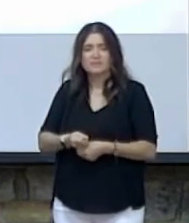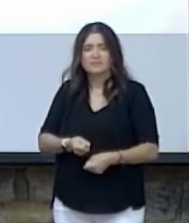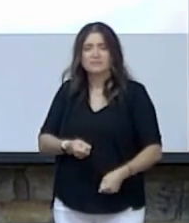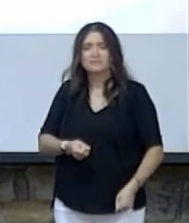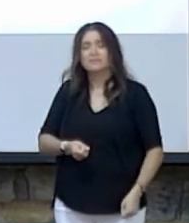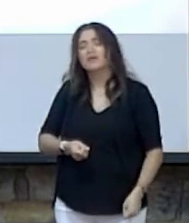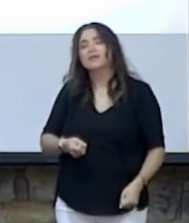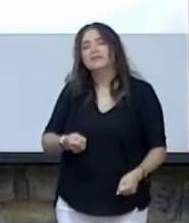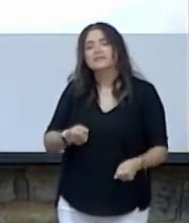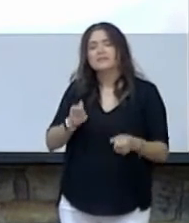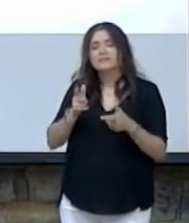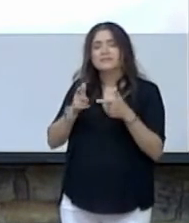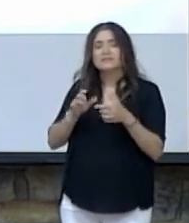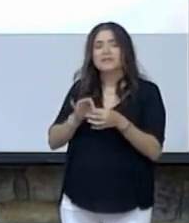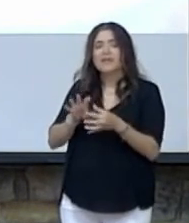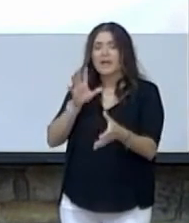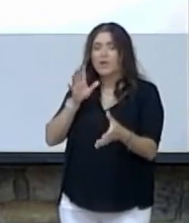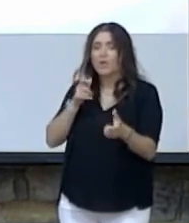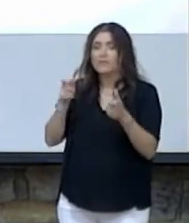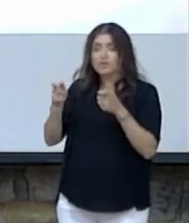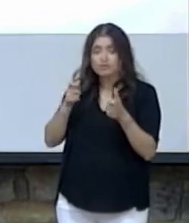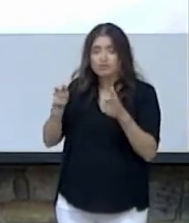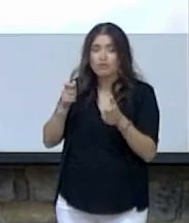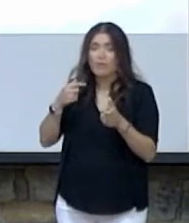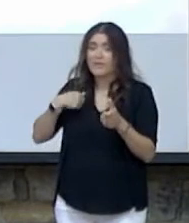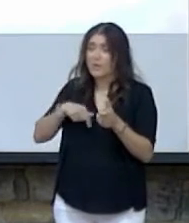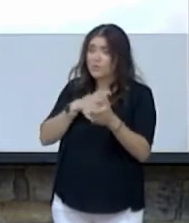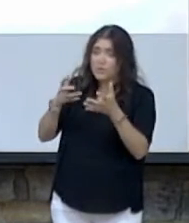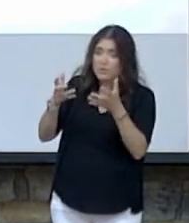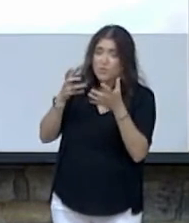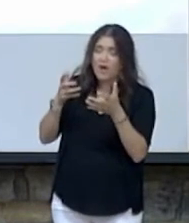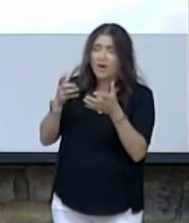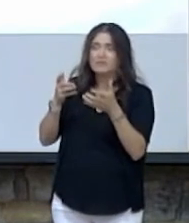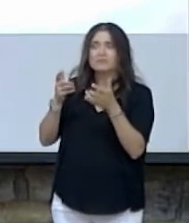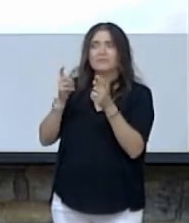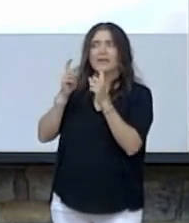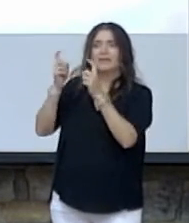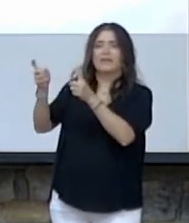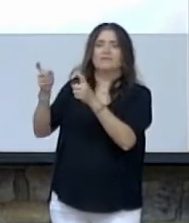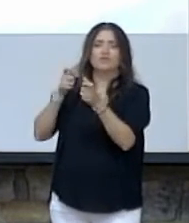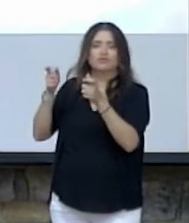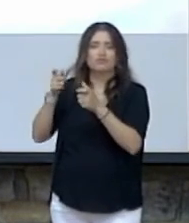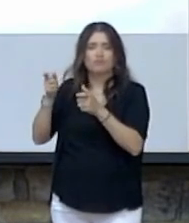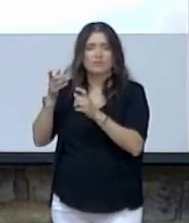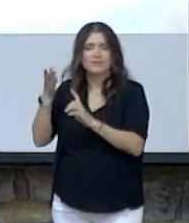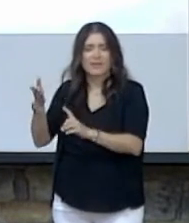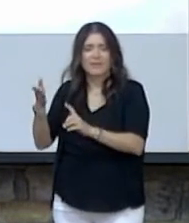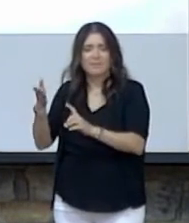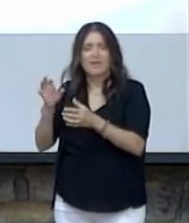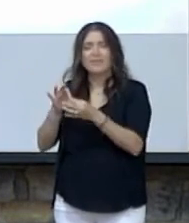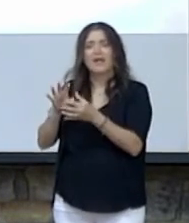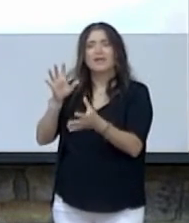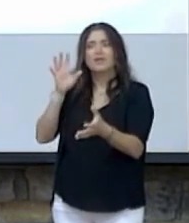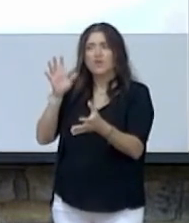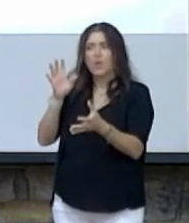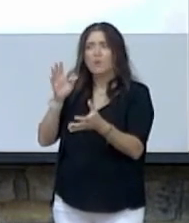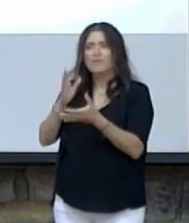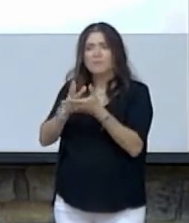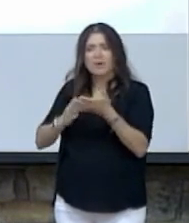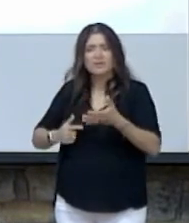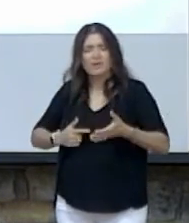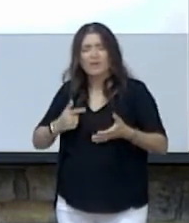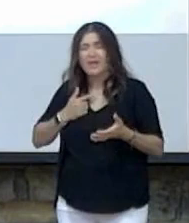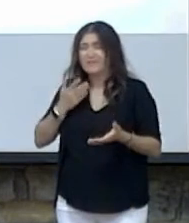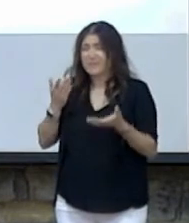the control that we desire and giving that control to Him. And letting go of even those parts of our lives that maybe